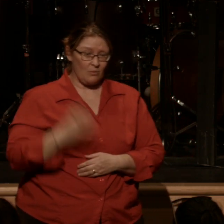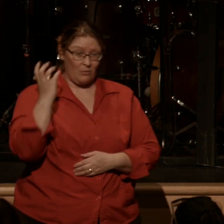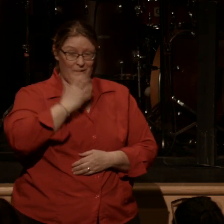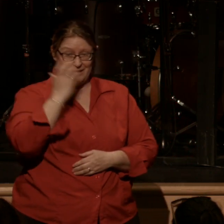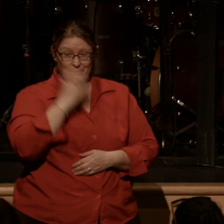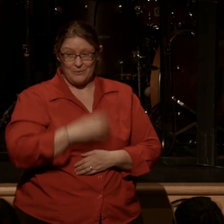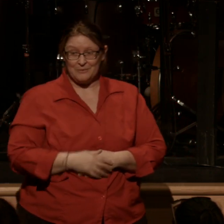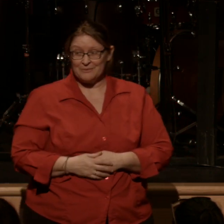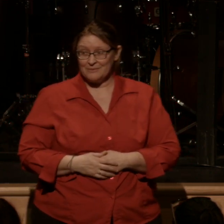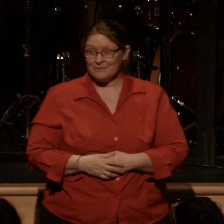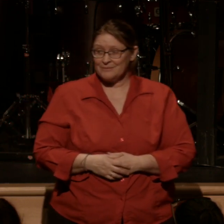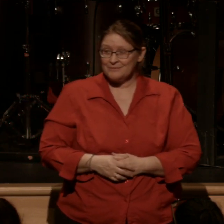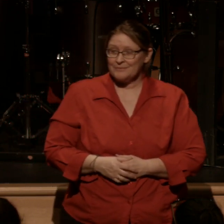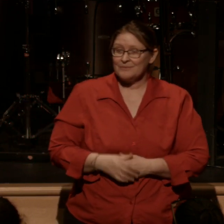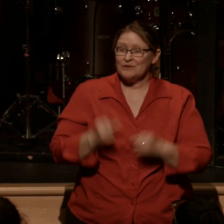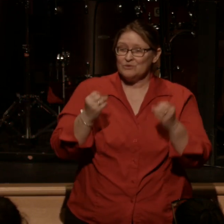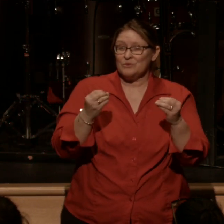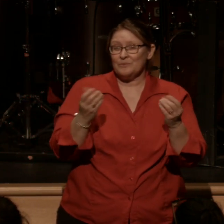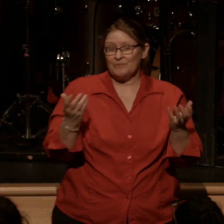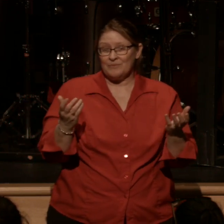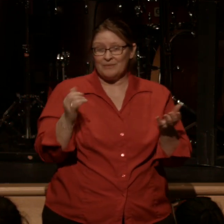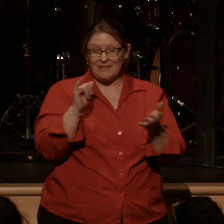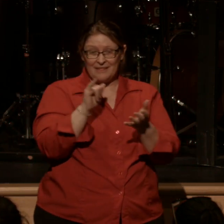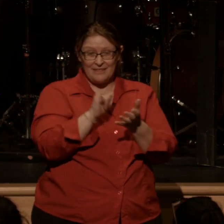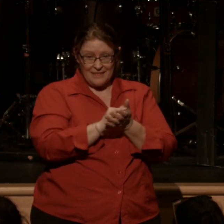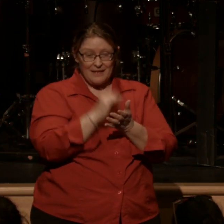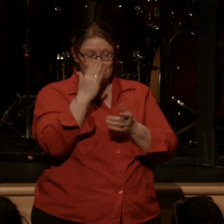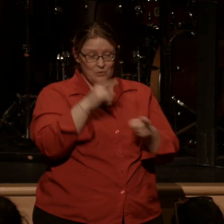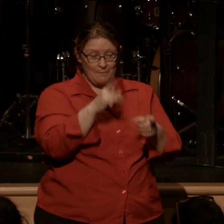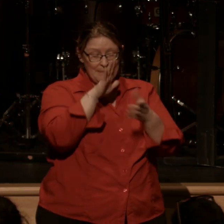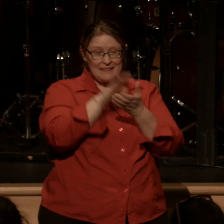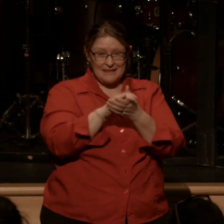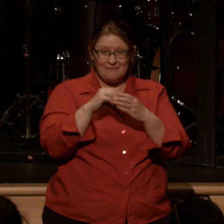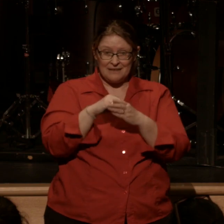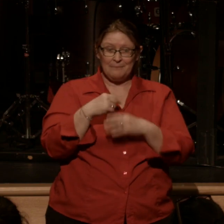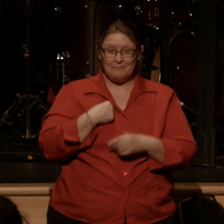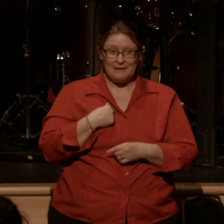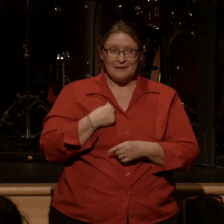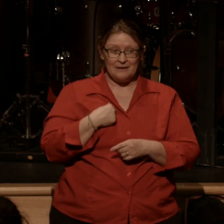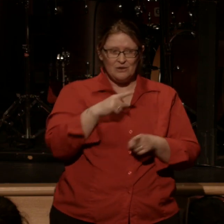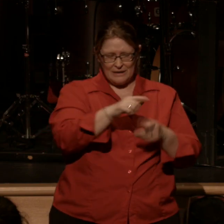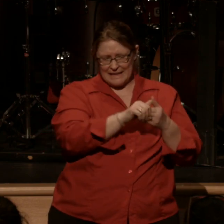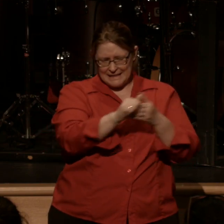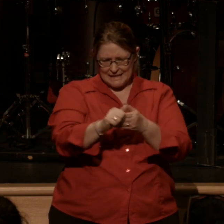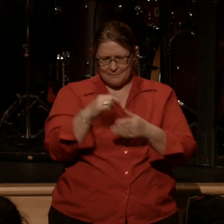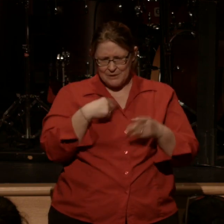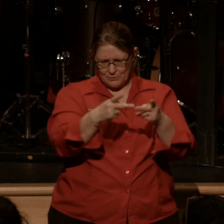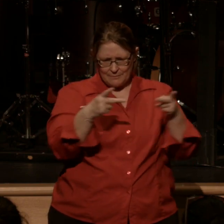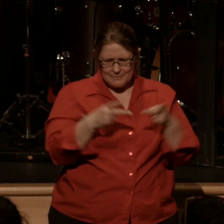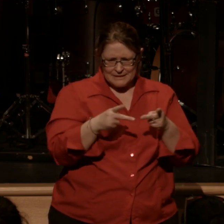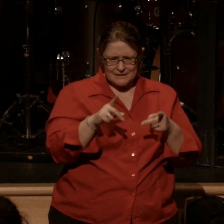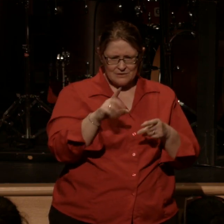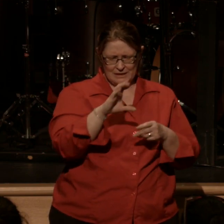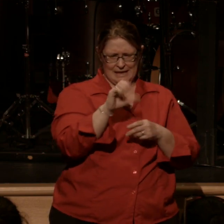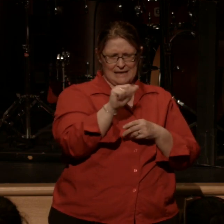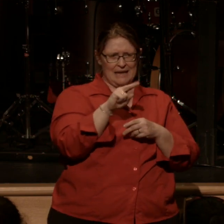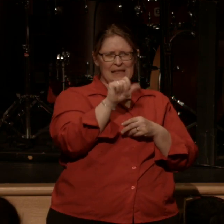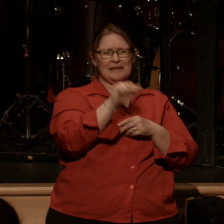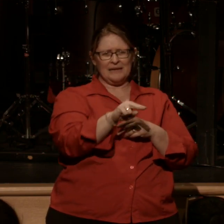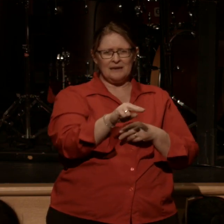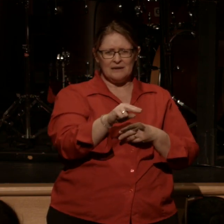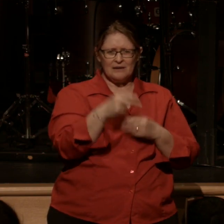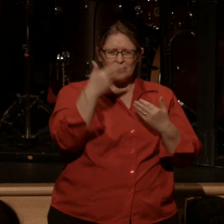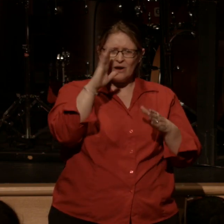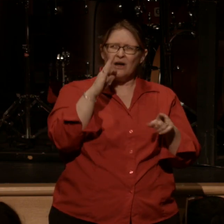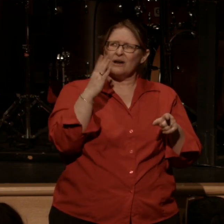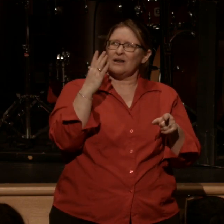Wow. So that's where you've been leaving me. That's where you've been leading me, to the place of Canaan. God, how